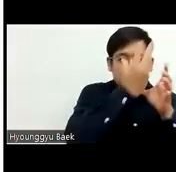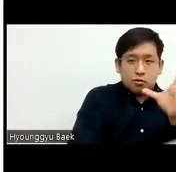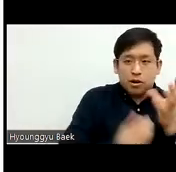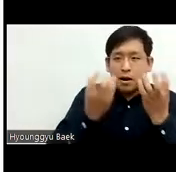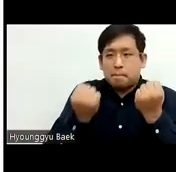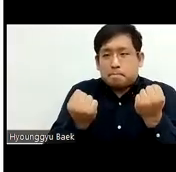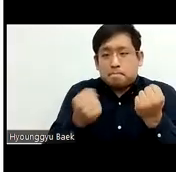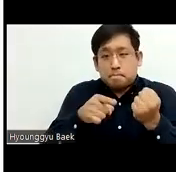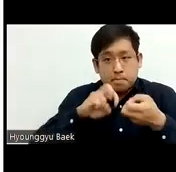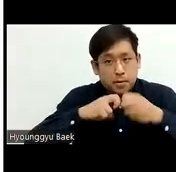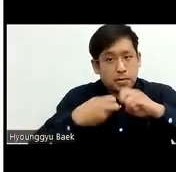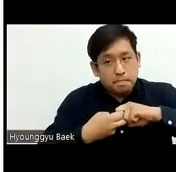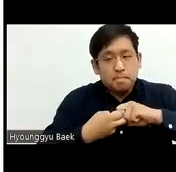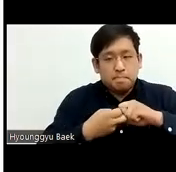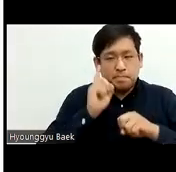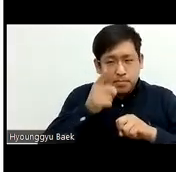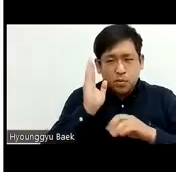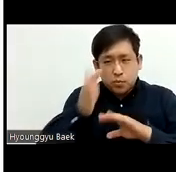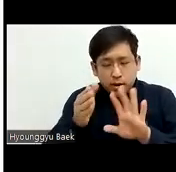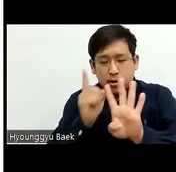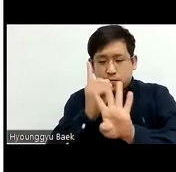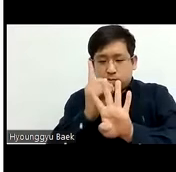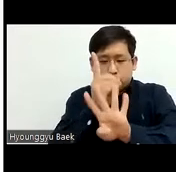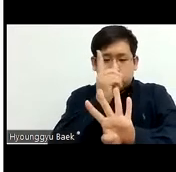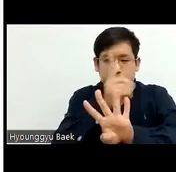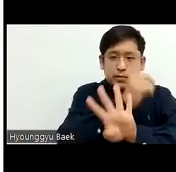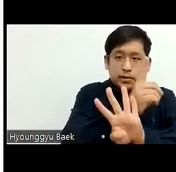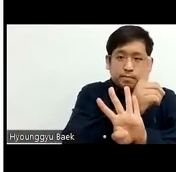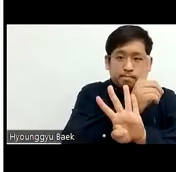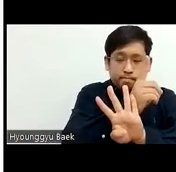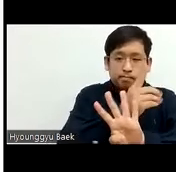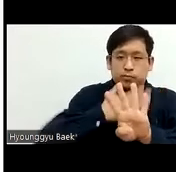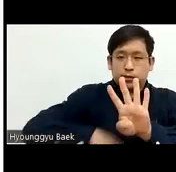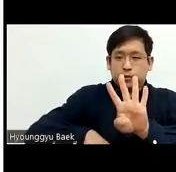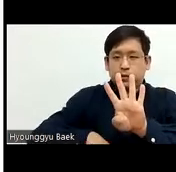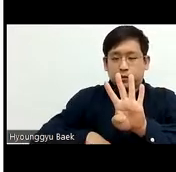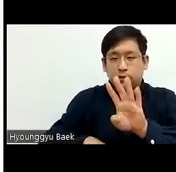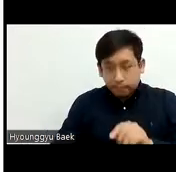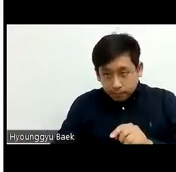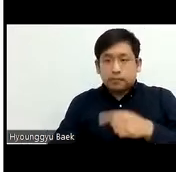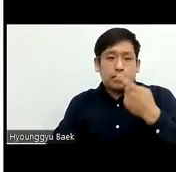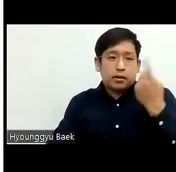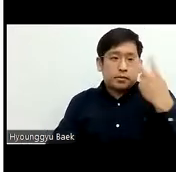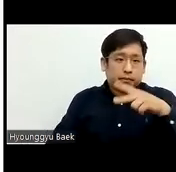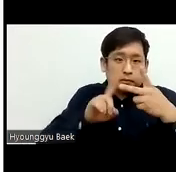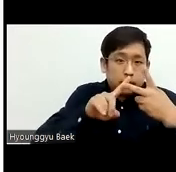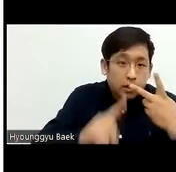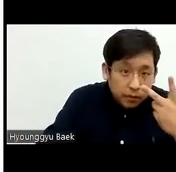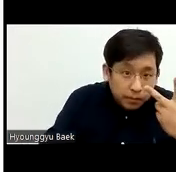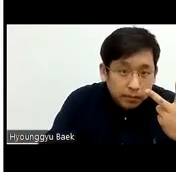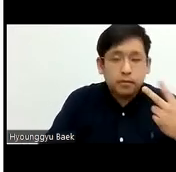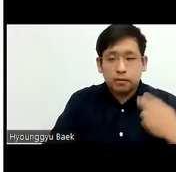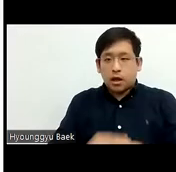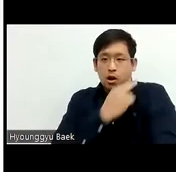And a lot of missing information happened, leading to a lot of issues because there were four candidates during the presidential